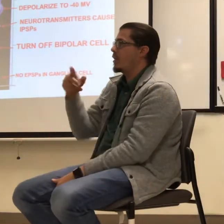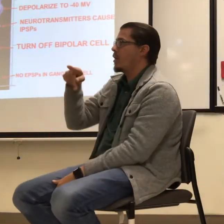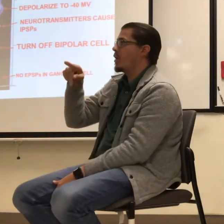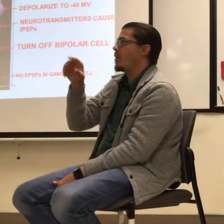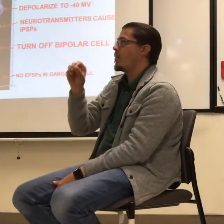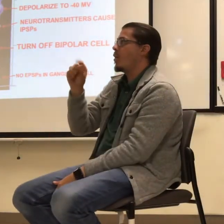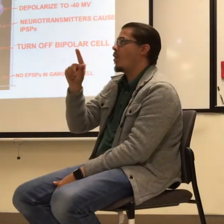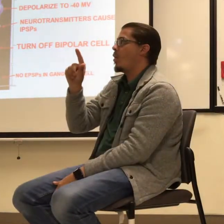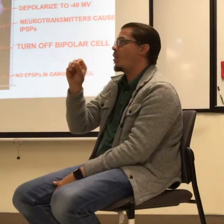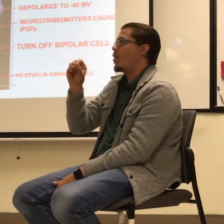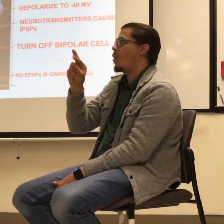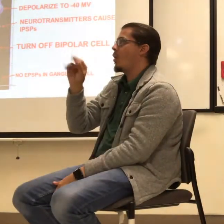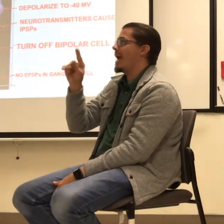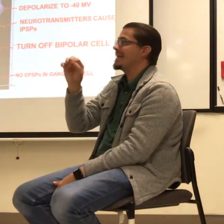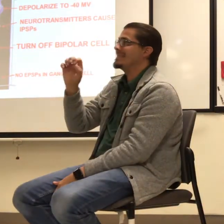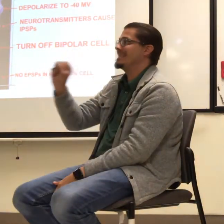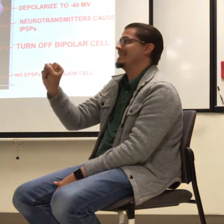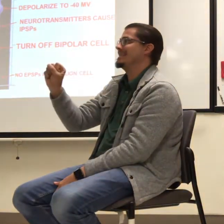cell.